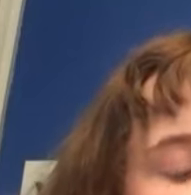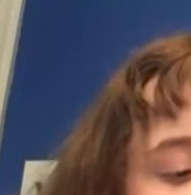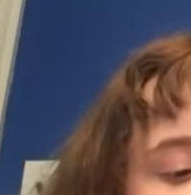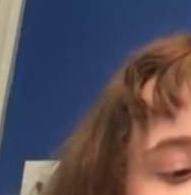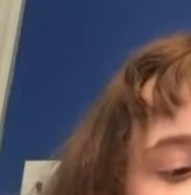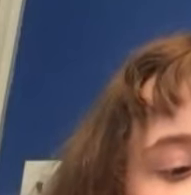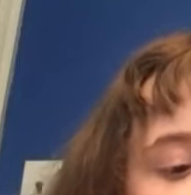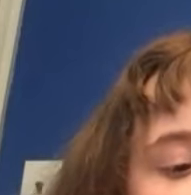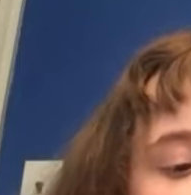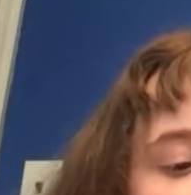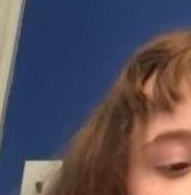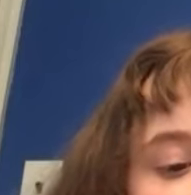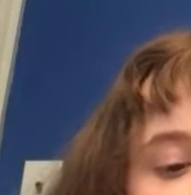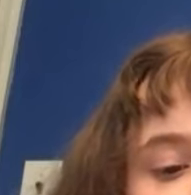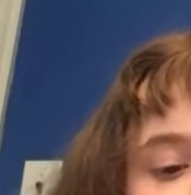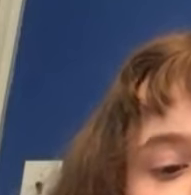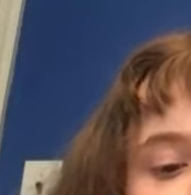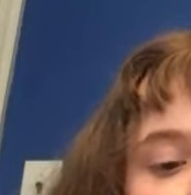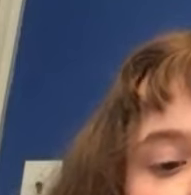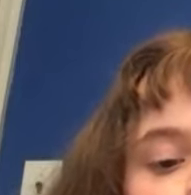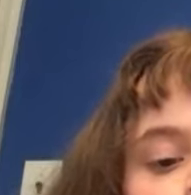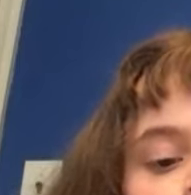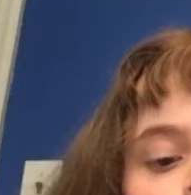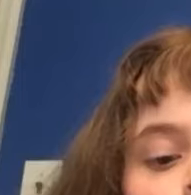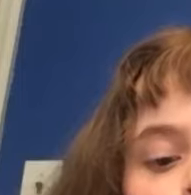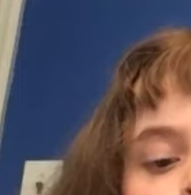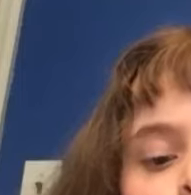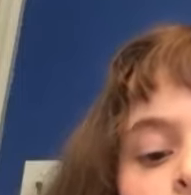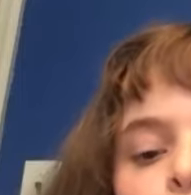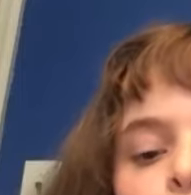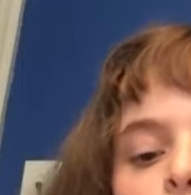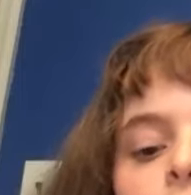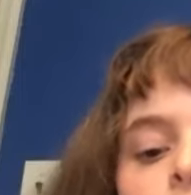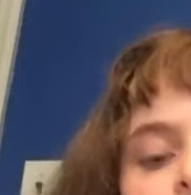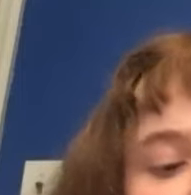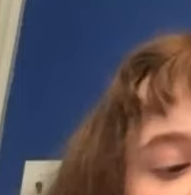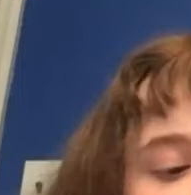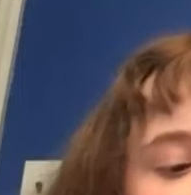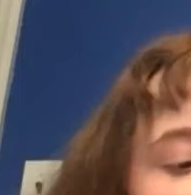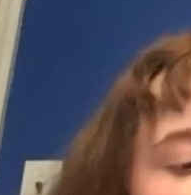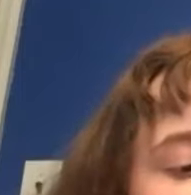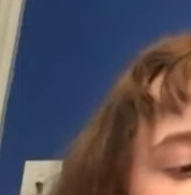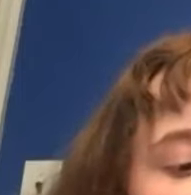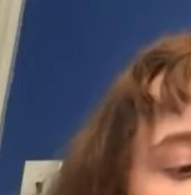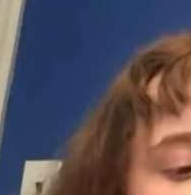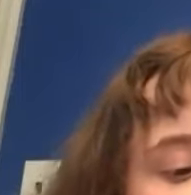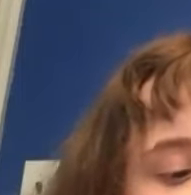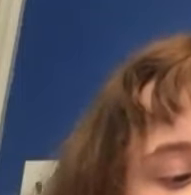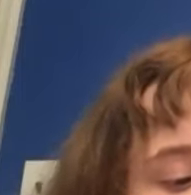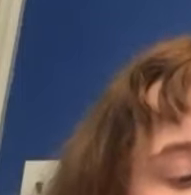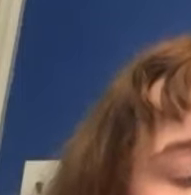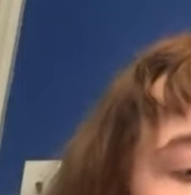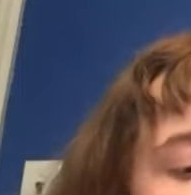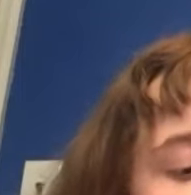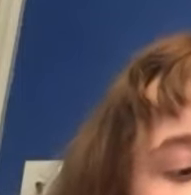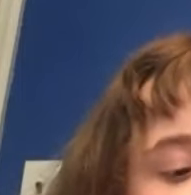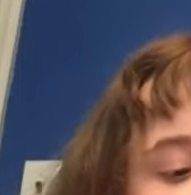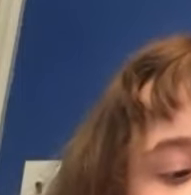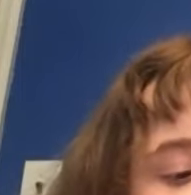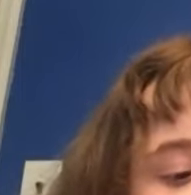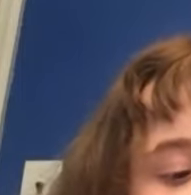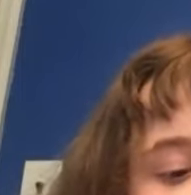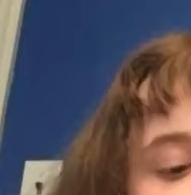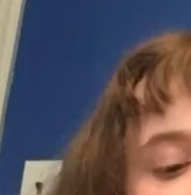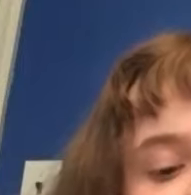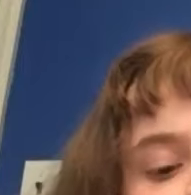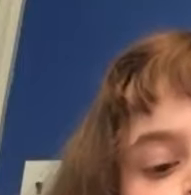our county and ask that you continue to go one step more because we have a lot of work to do. I think